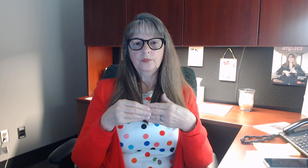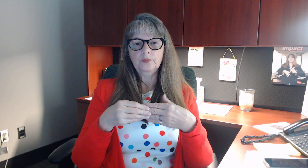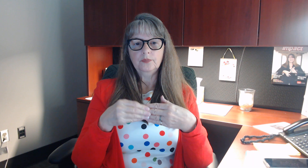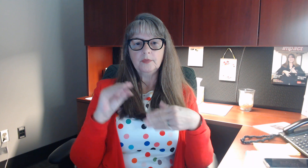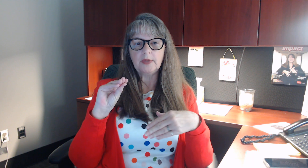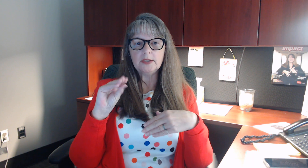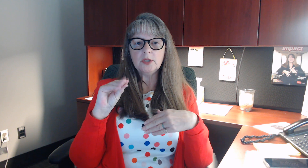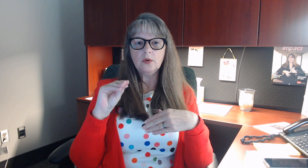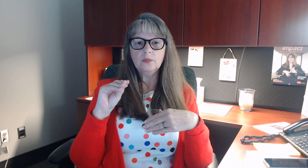flatten dough,